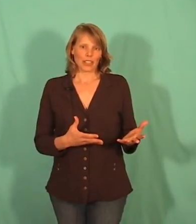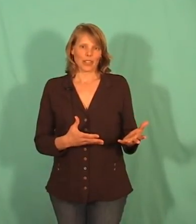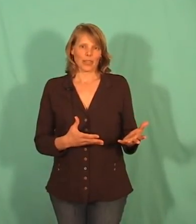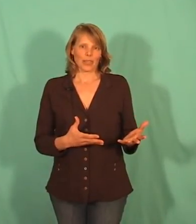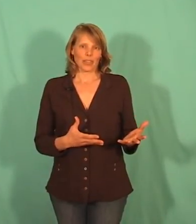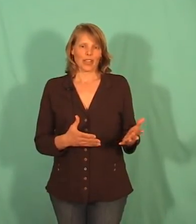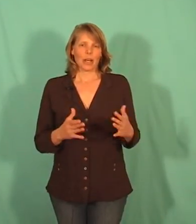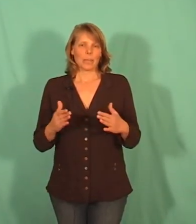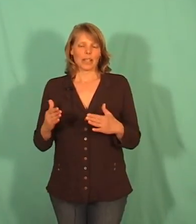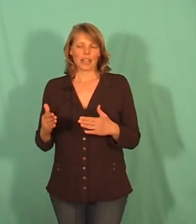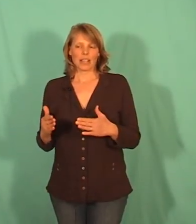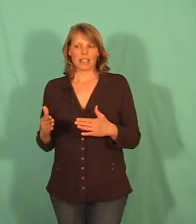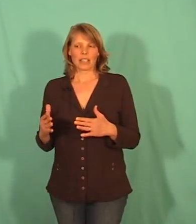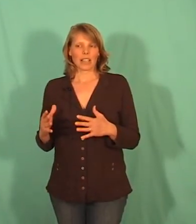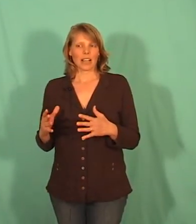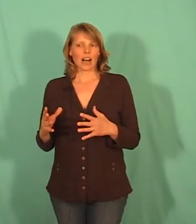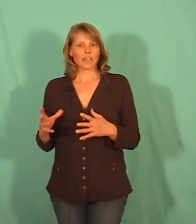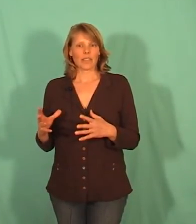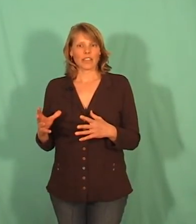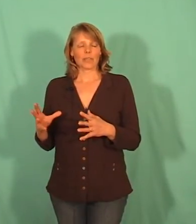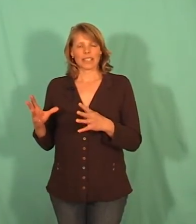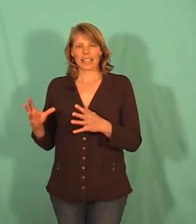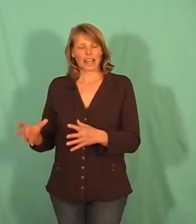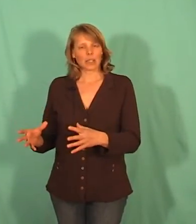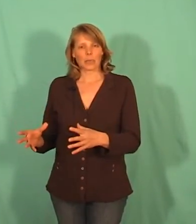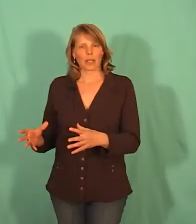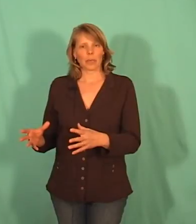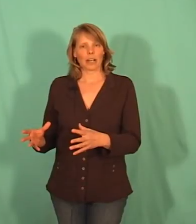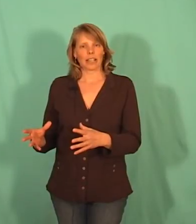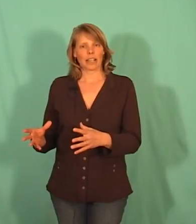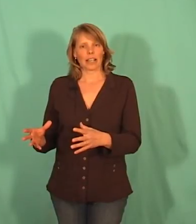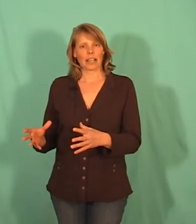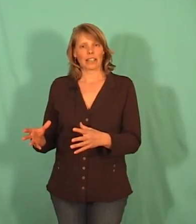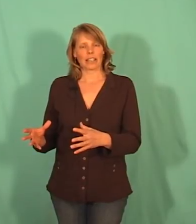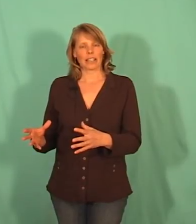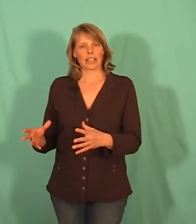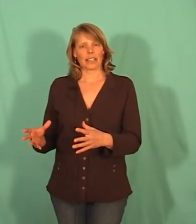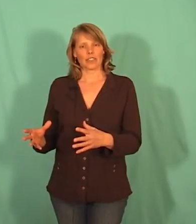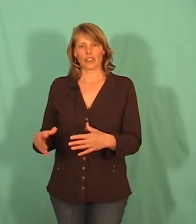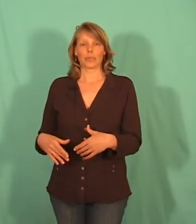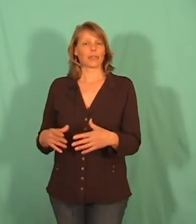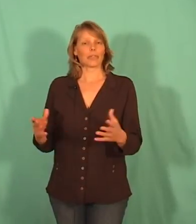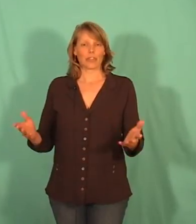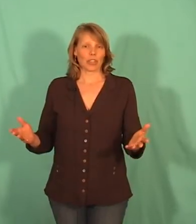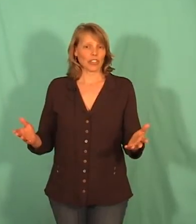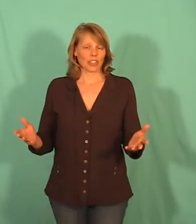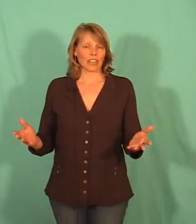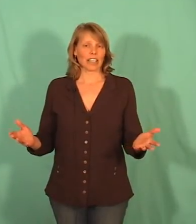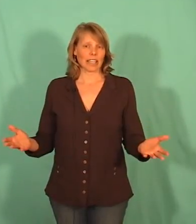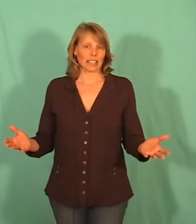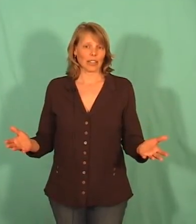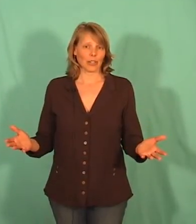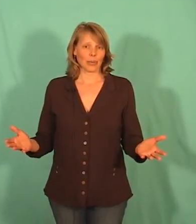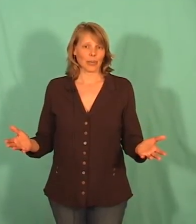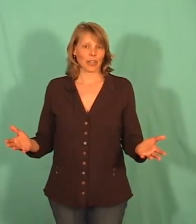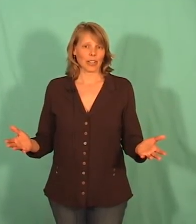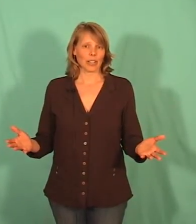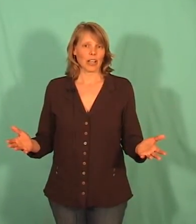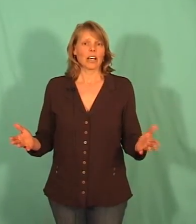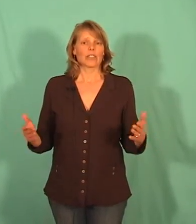you, because often they know exactly what they want, and it is just pure frustration if they can't tell you. So